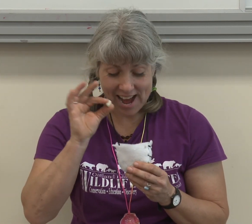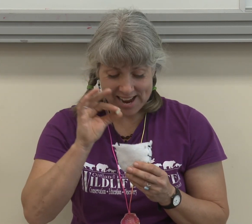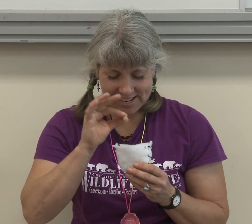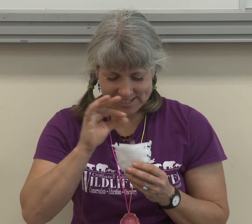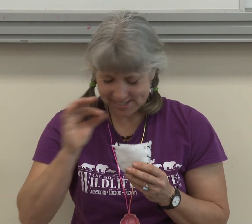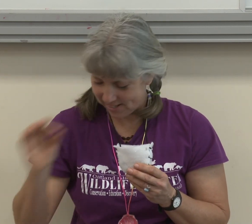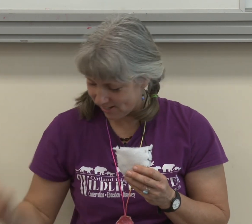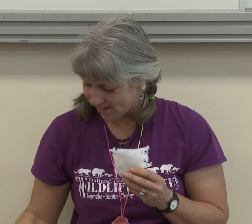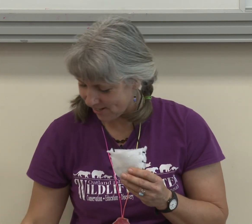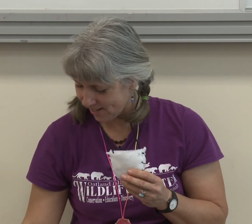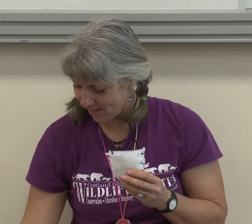9,